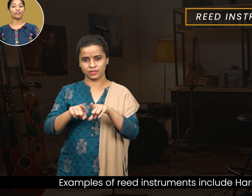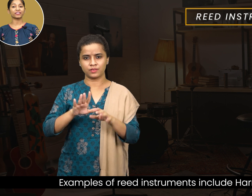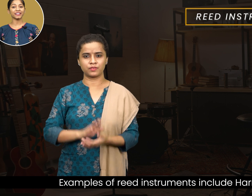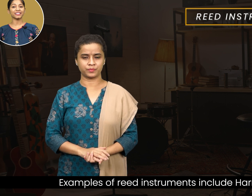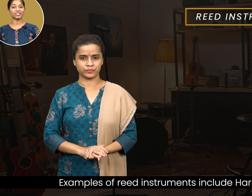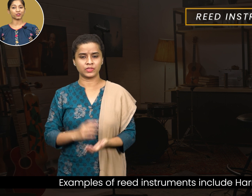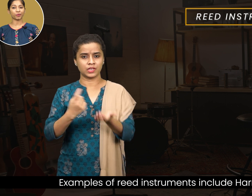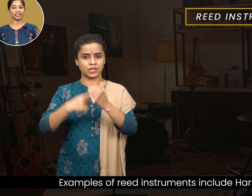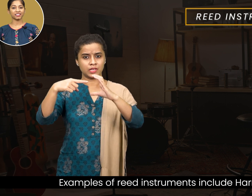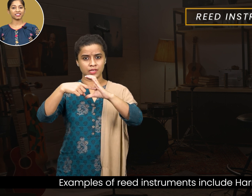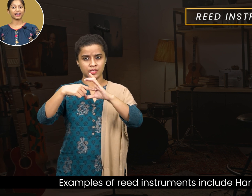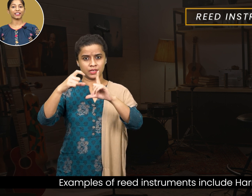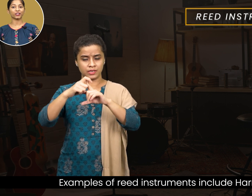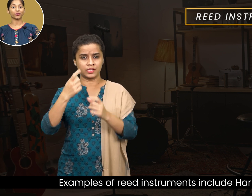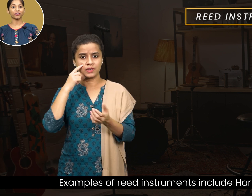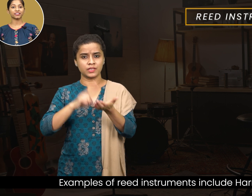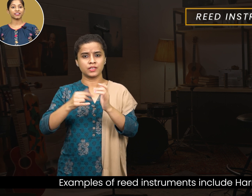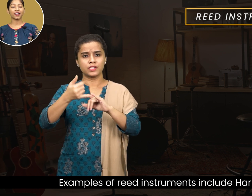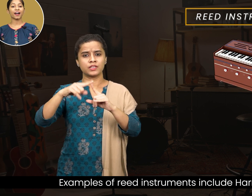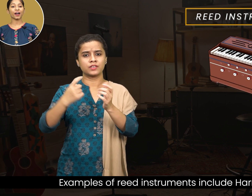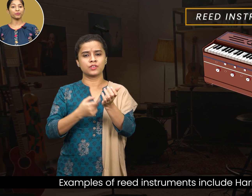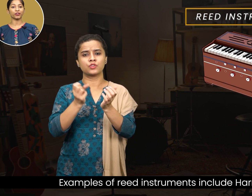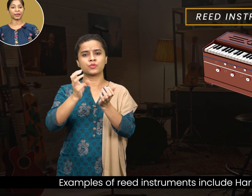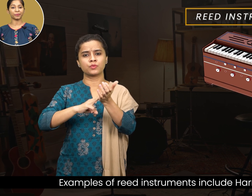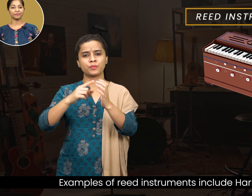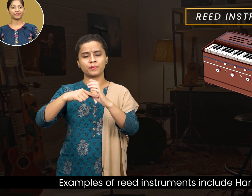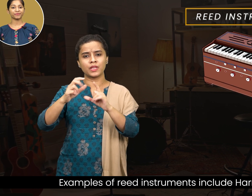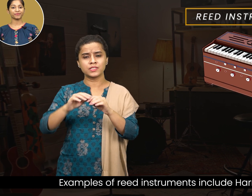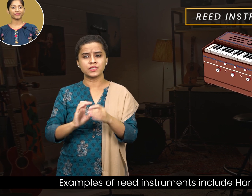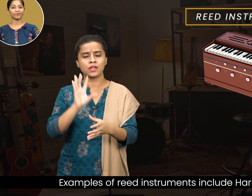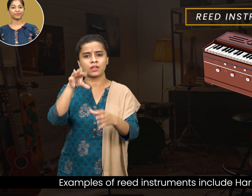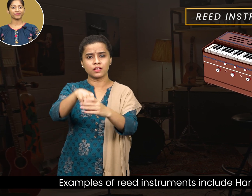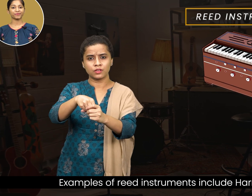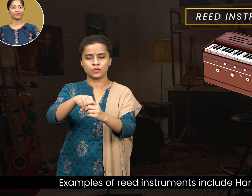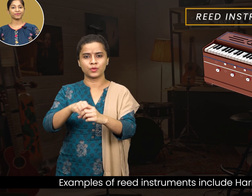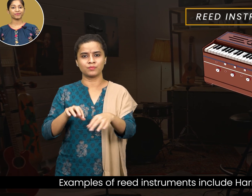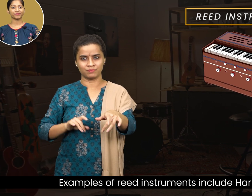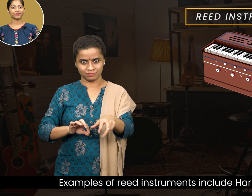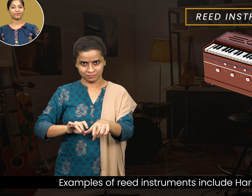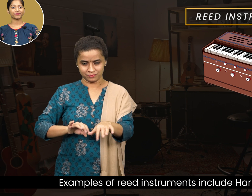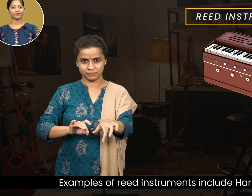Examples of reed instruments include harmonium